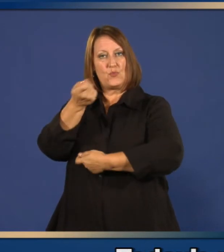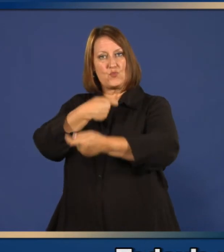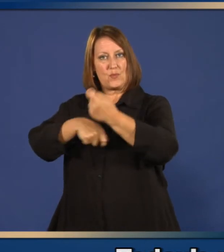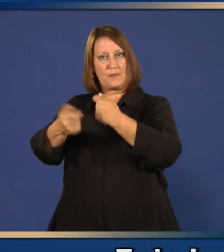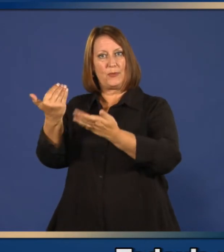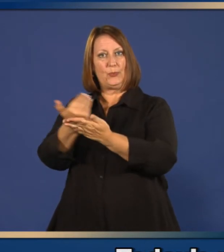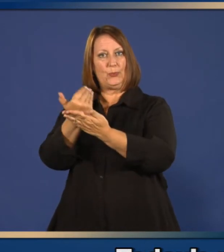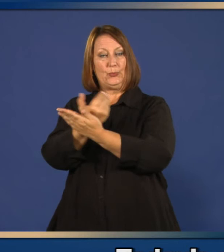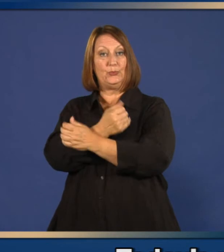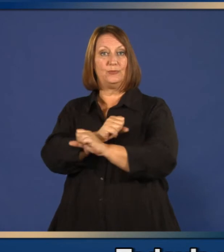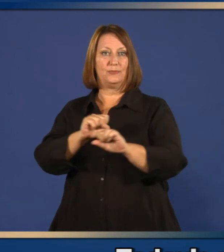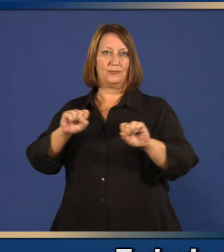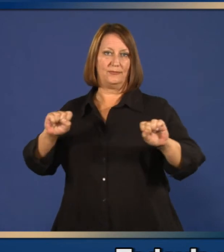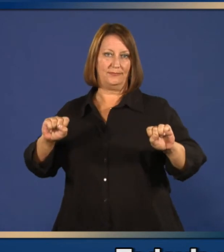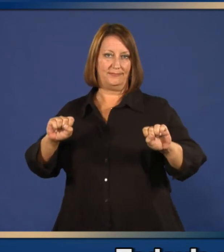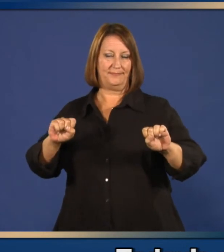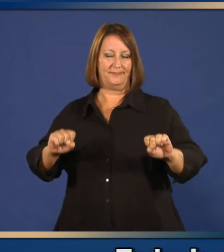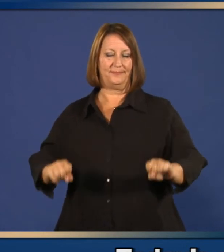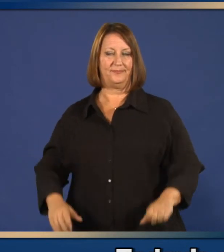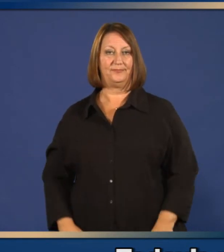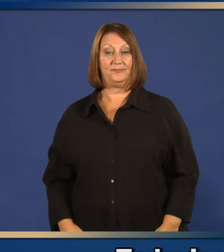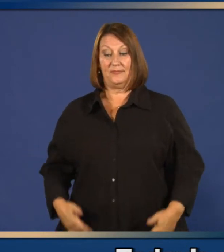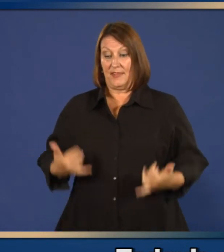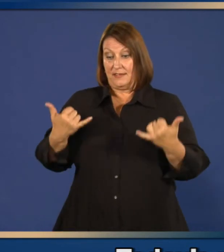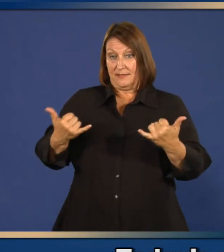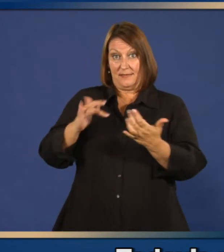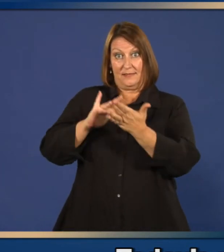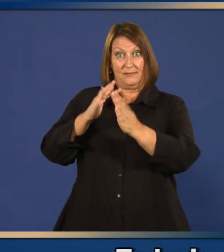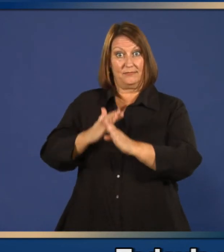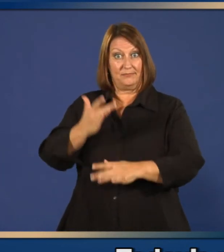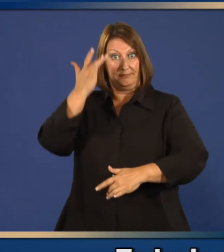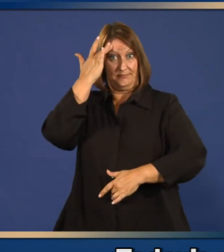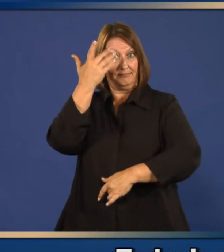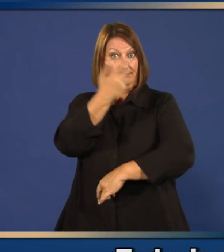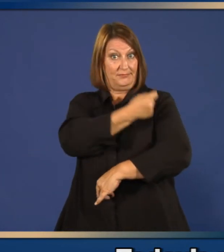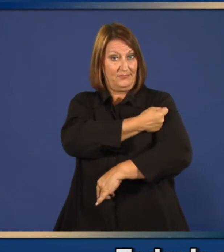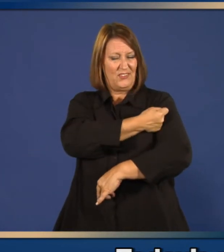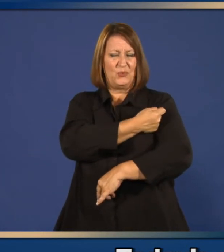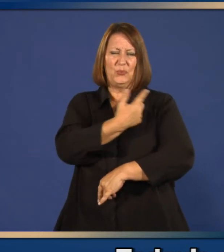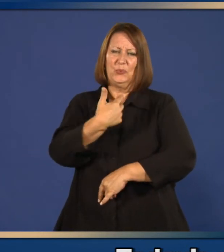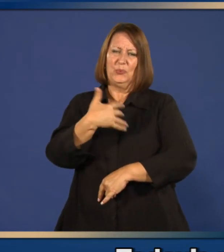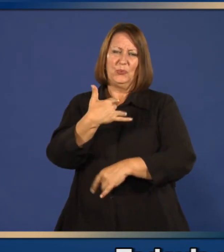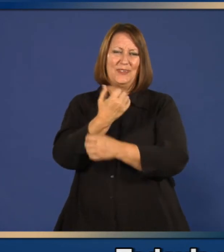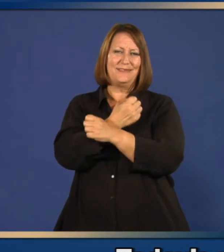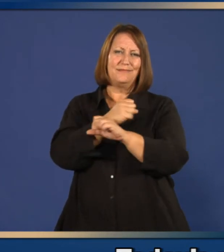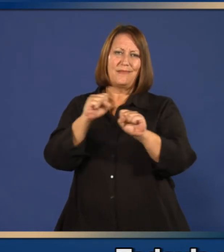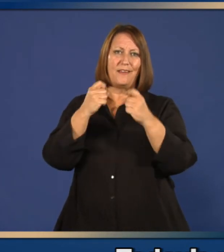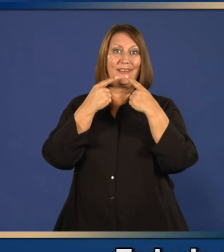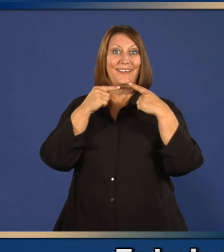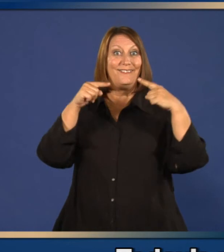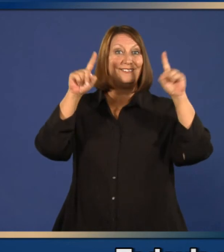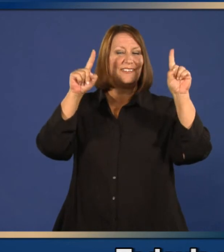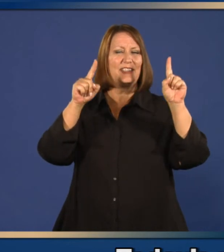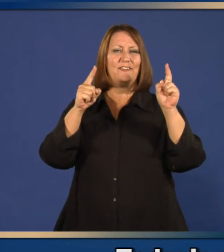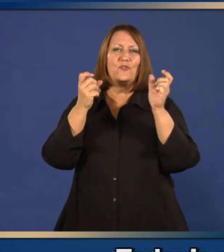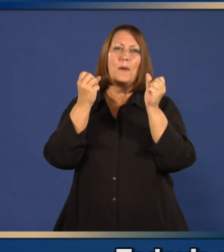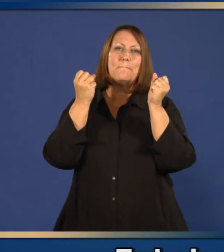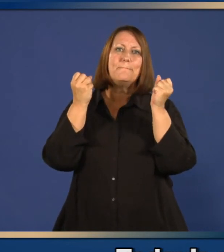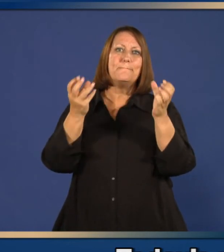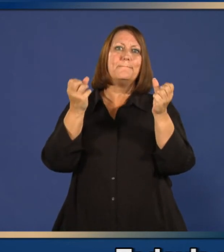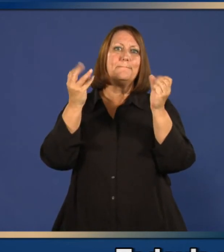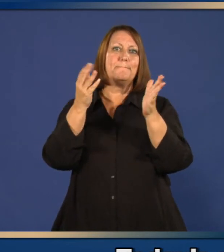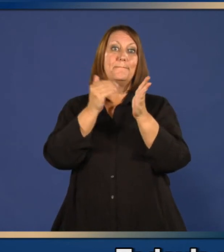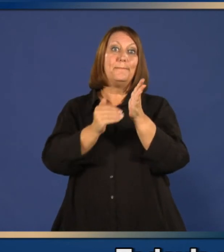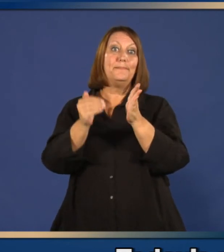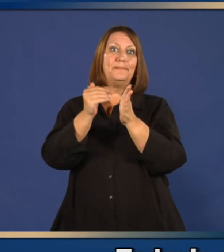Today's recommended vaccines have been shown to be safe and effective for millions of children.